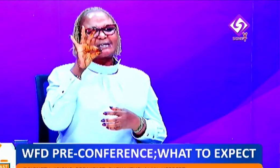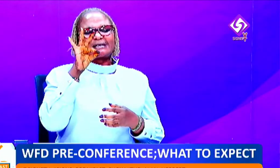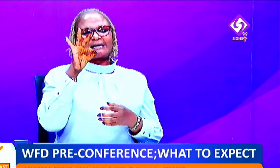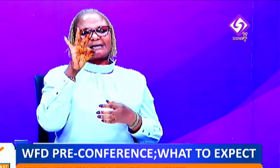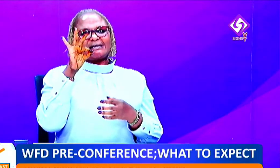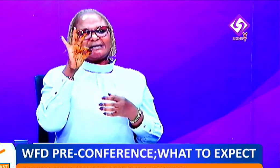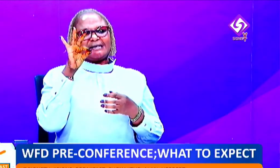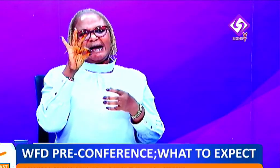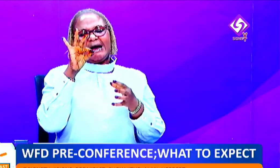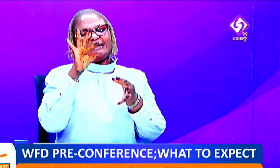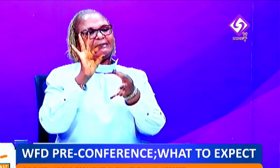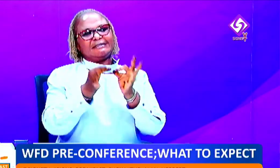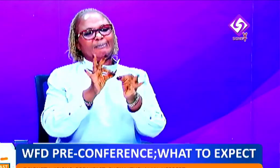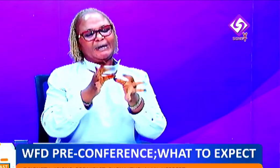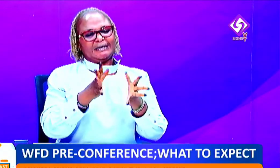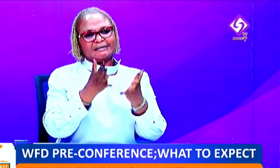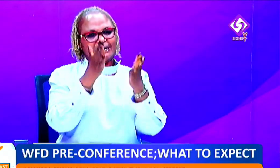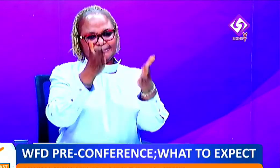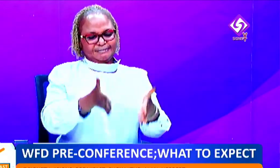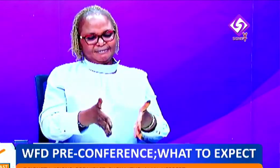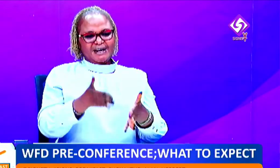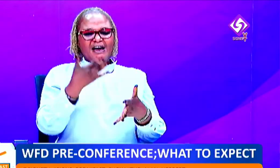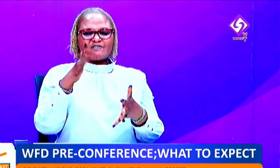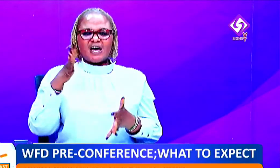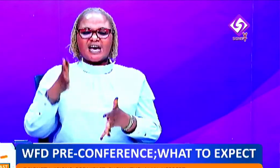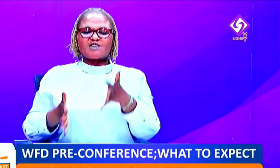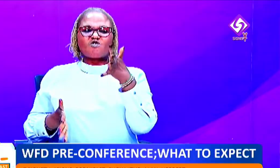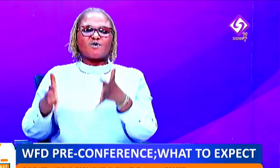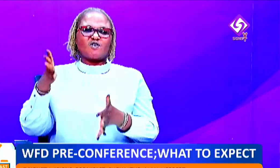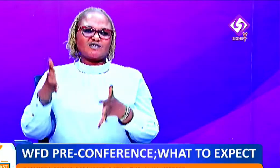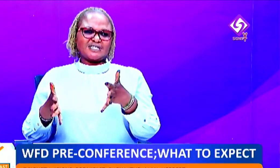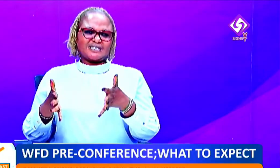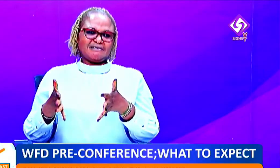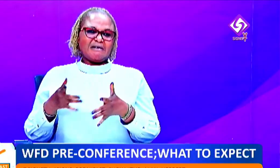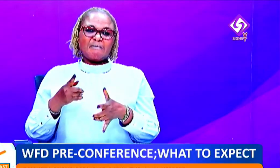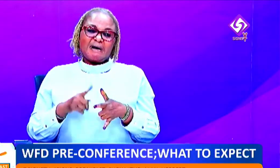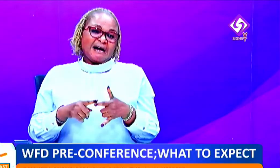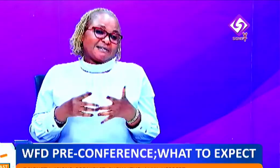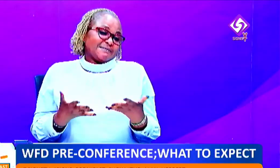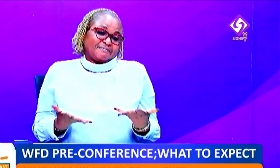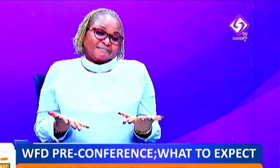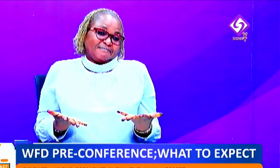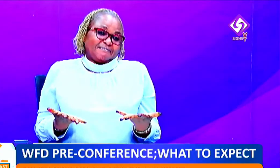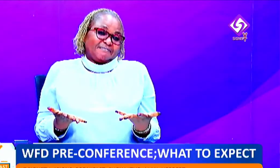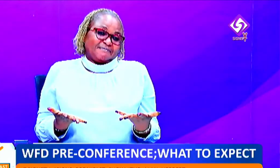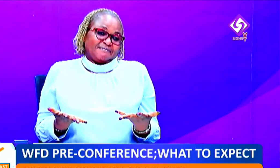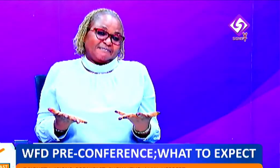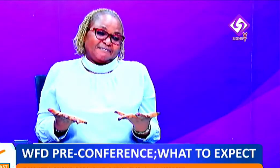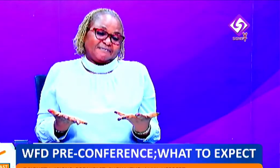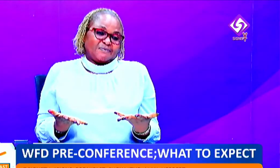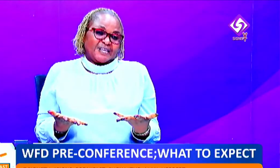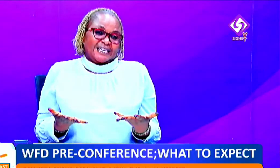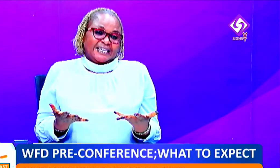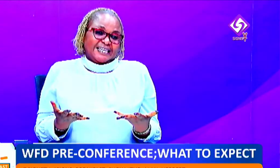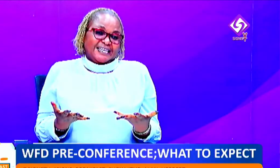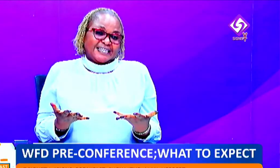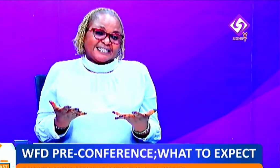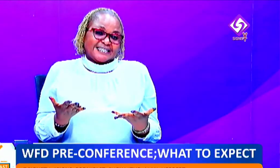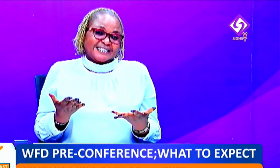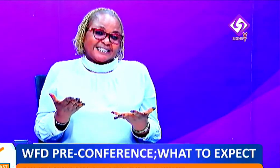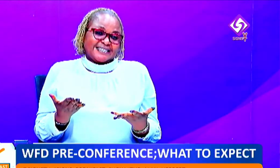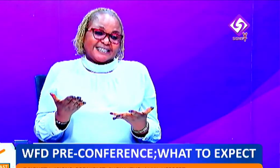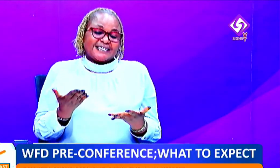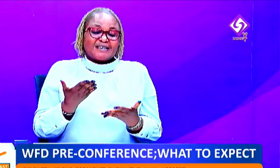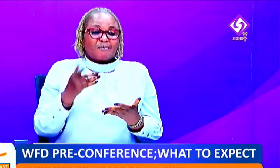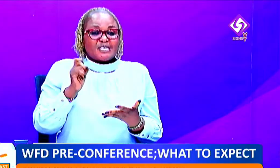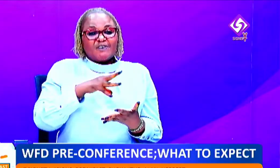of the deaf community, majority of us feel I prefer a sign language interpreter as opposed to artificial intelligence. But at